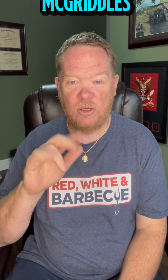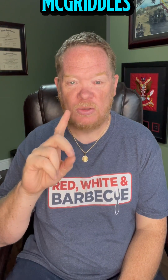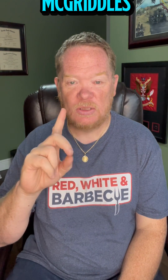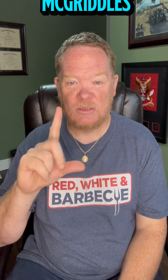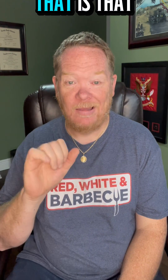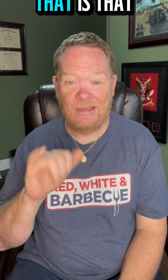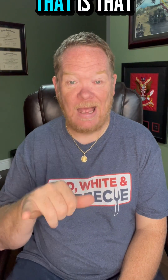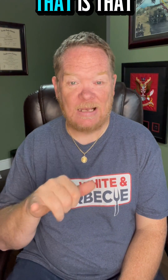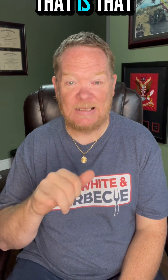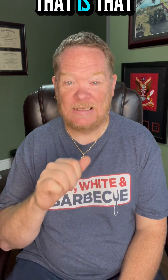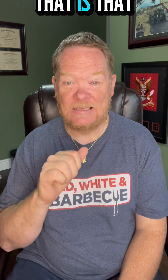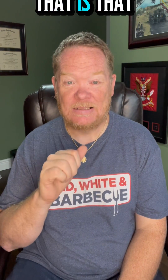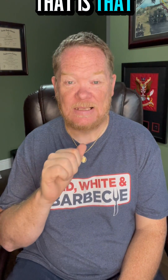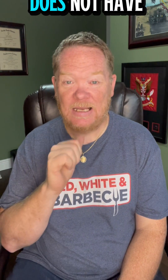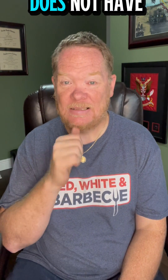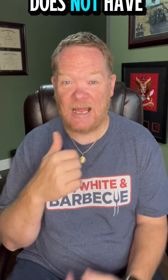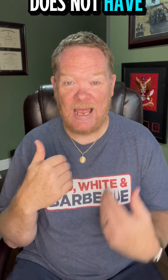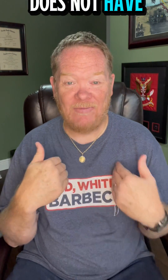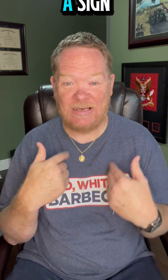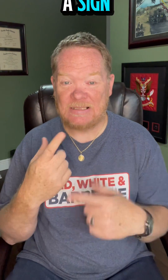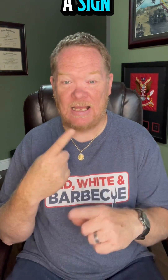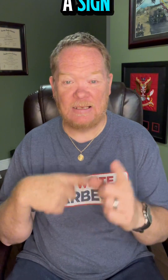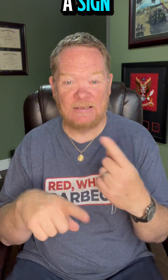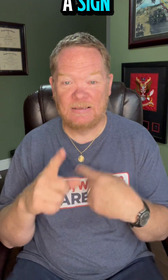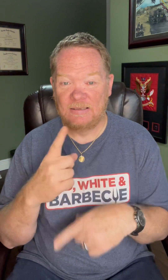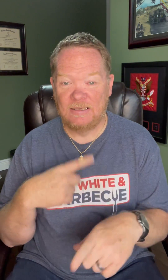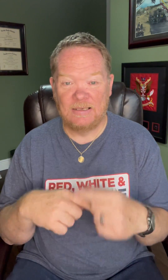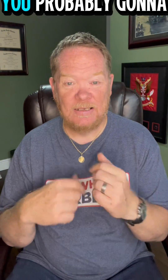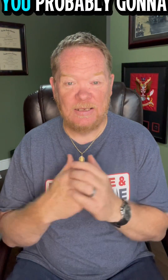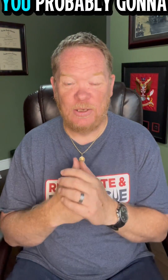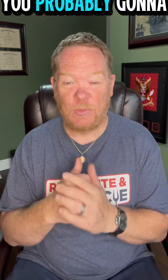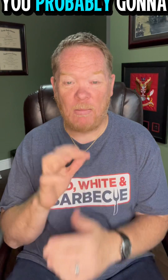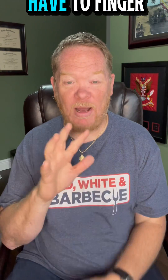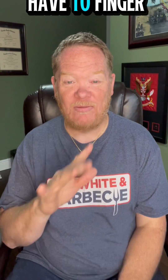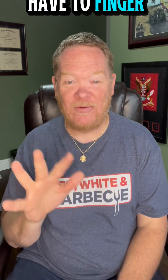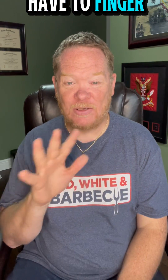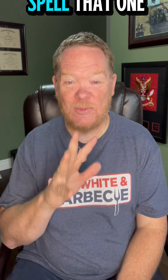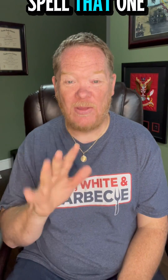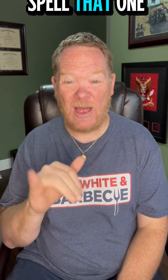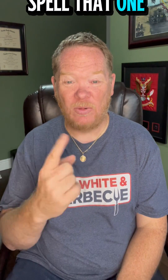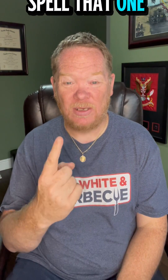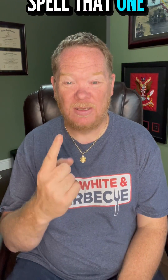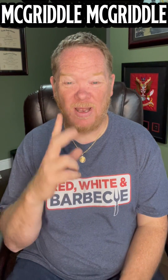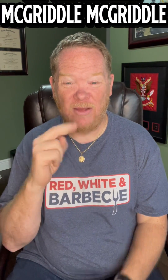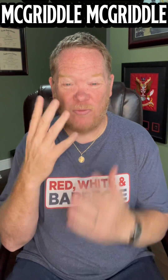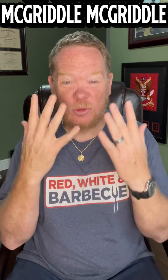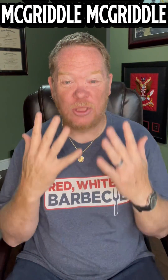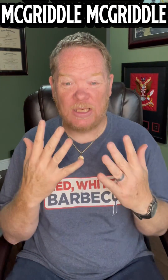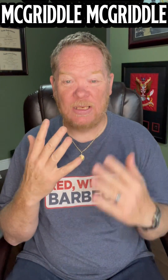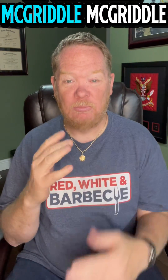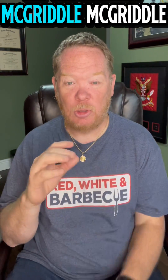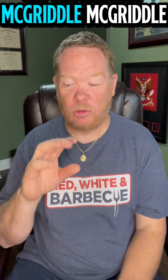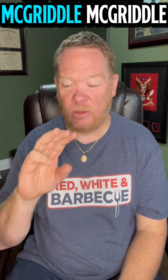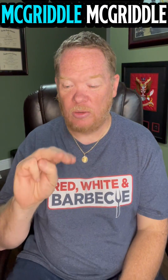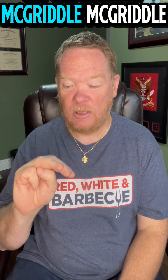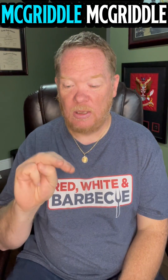McGriddles. That does not have a sign. You're probably gonna have to finger spell that one. Unfortunately, McGriddle.